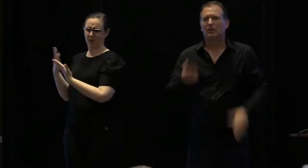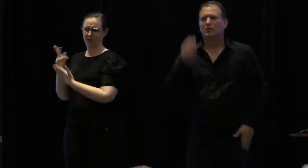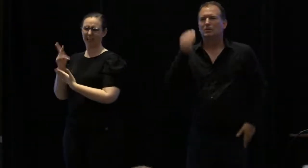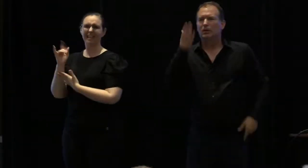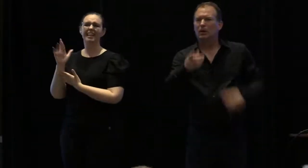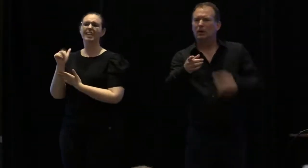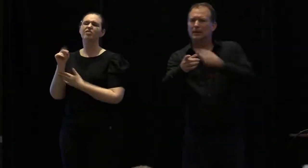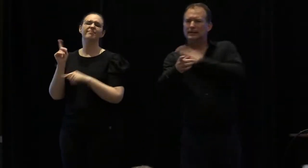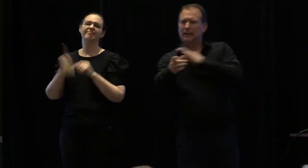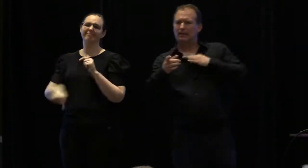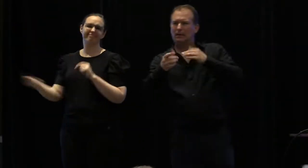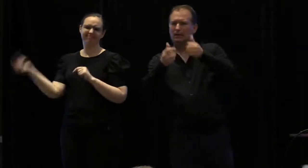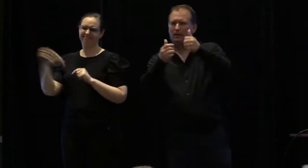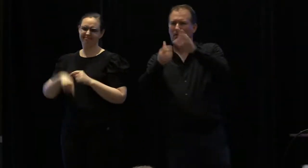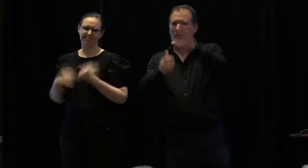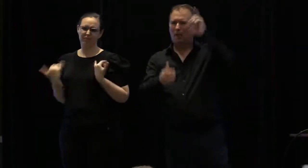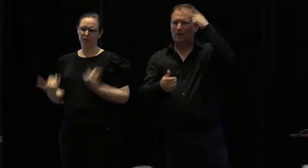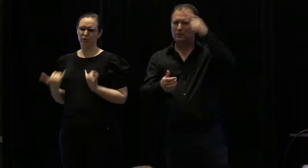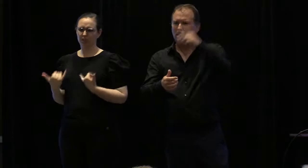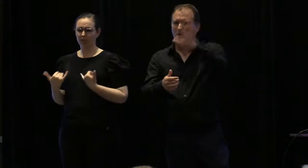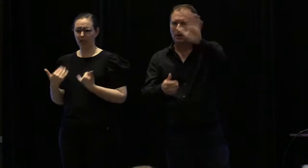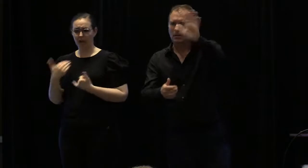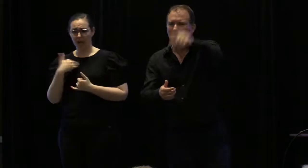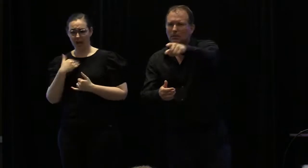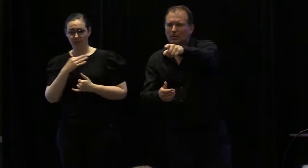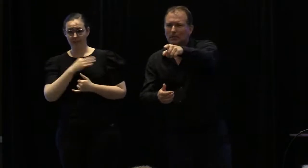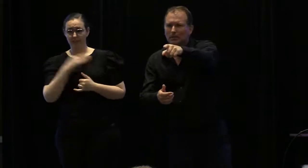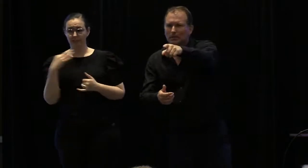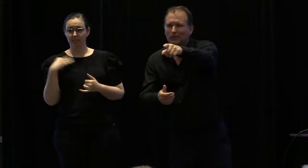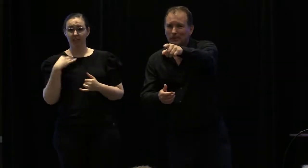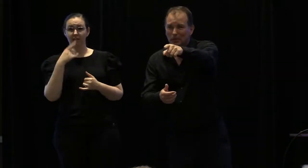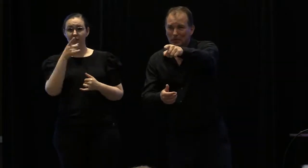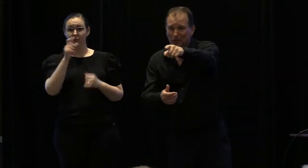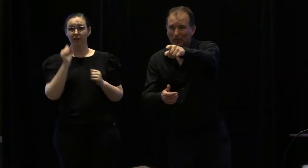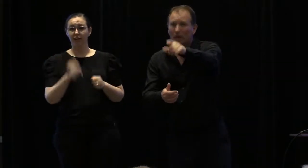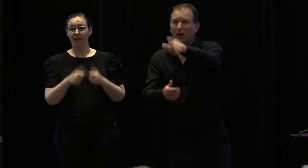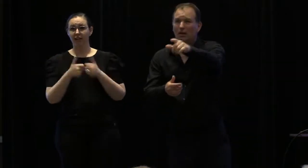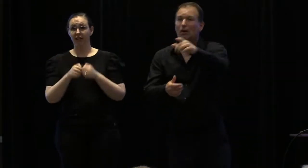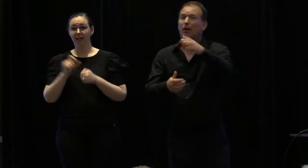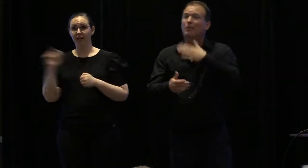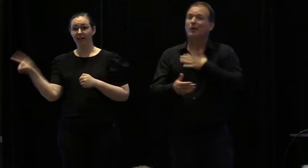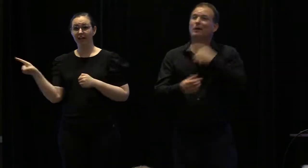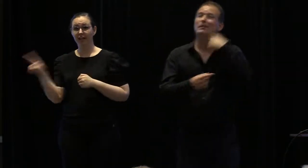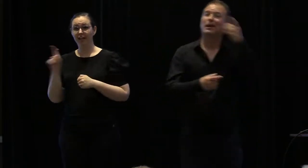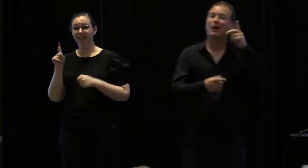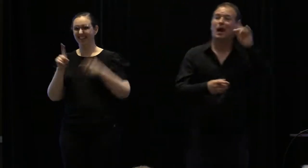community. Unfortunately, she was unable to make it tonight. She's not feeling well.